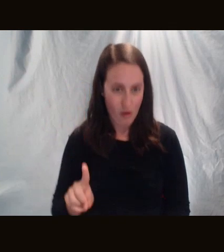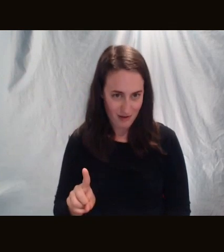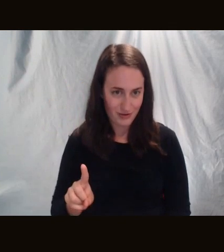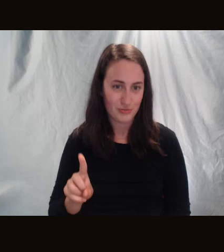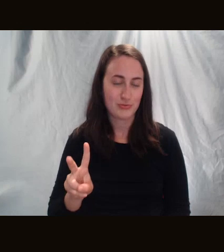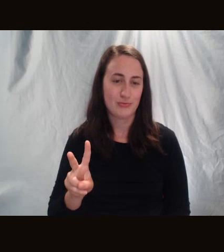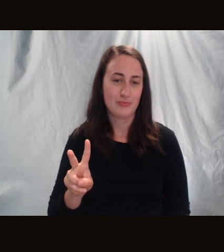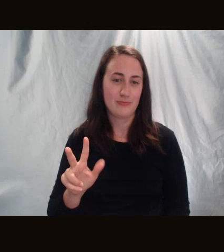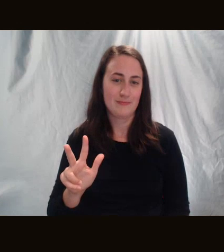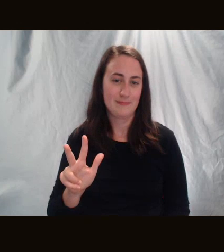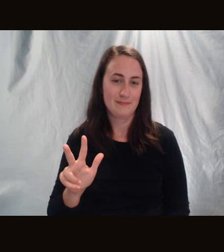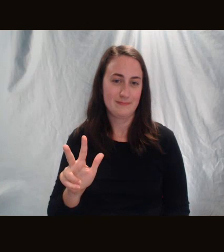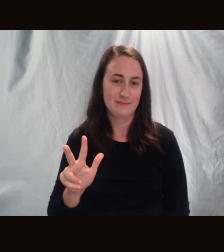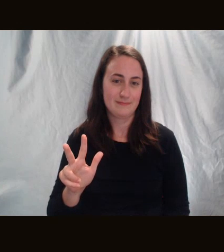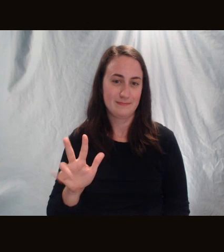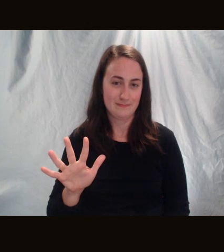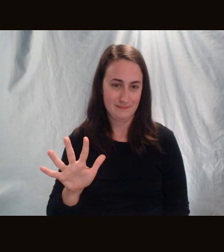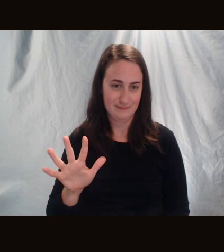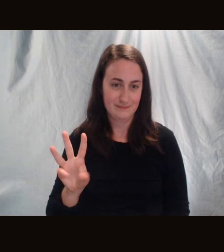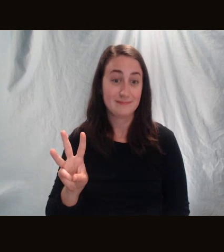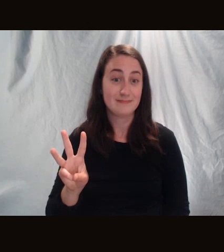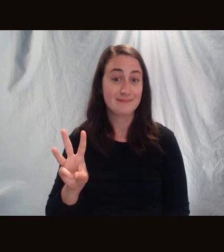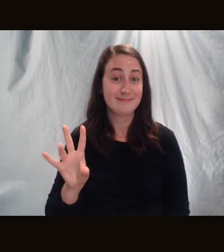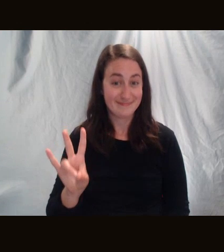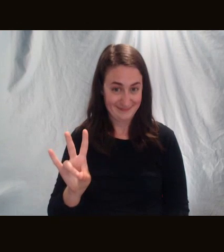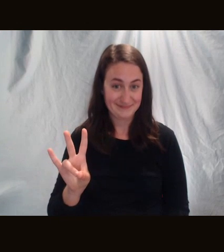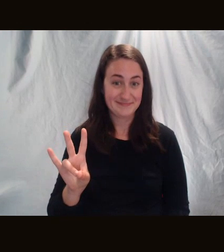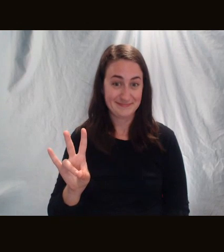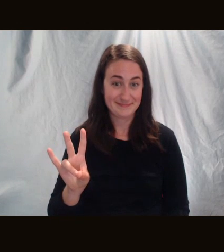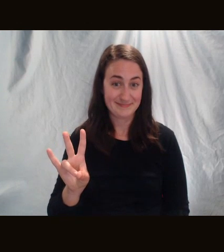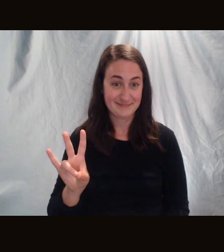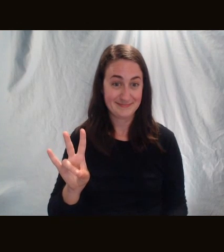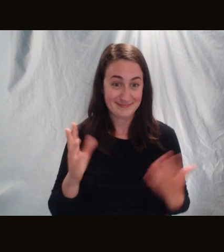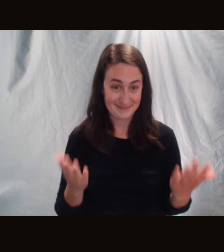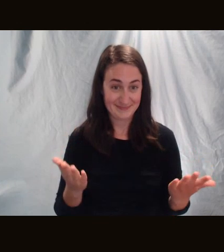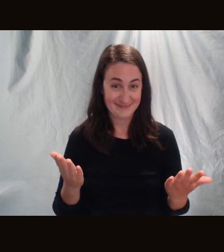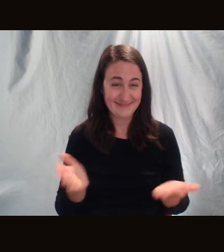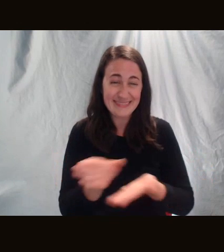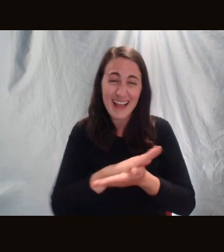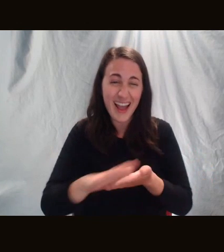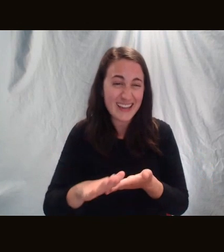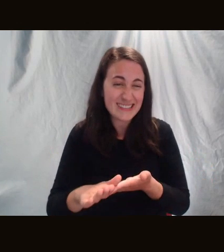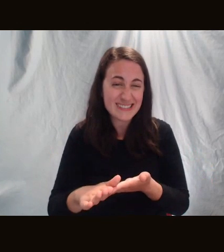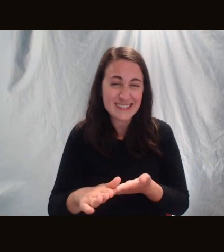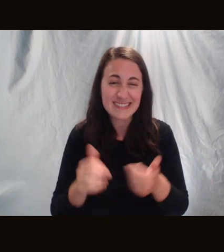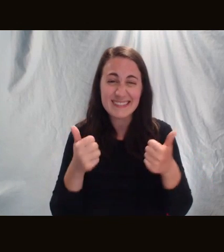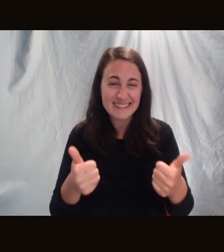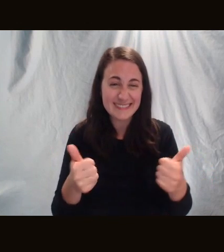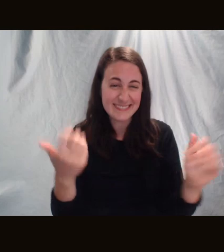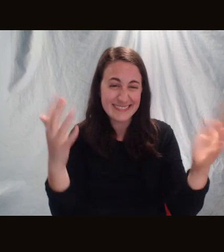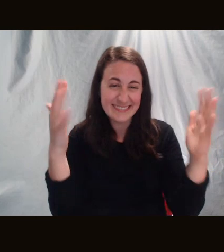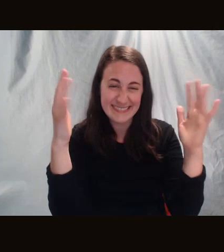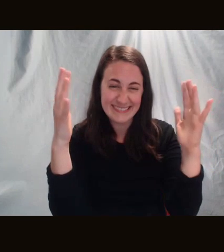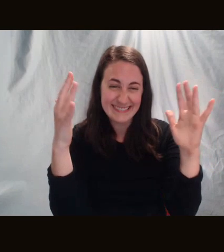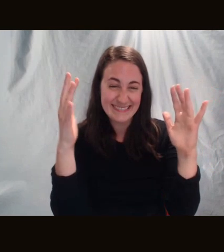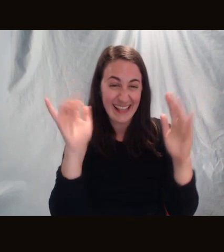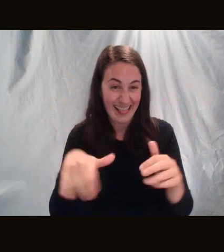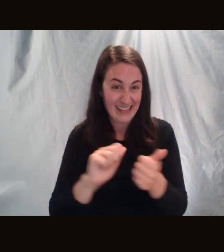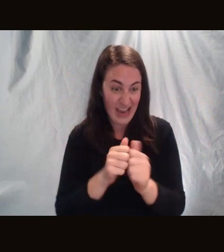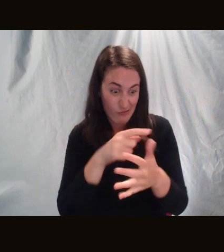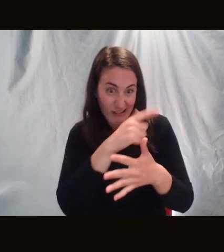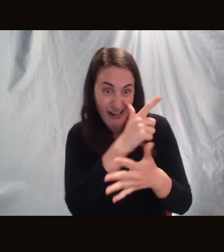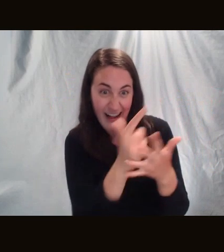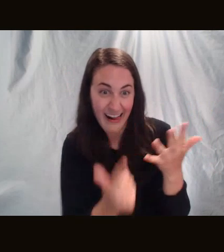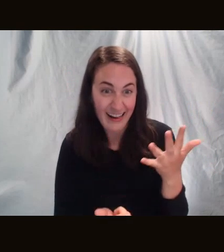on 1, 2, the close position, 5, 6, 7. Nice, nice. See how that's how it all comes together.